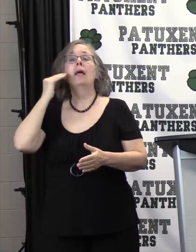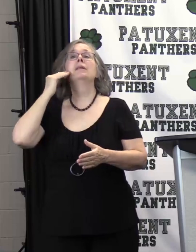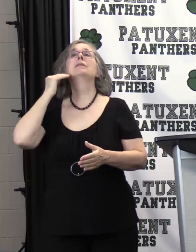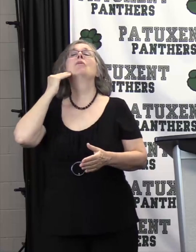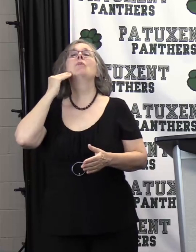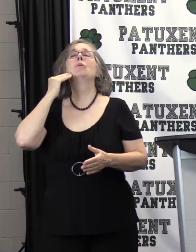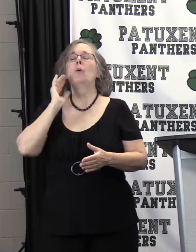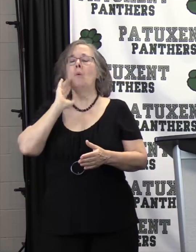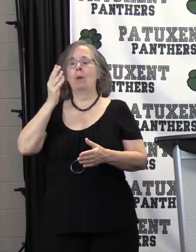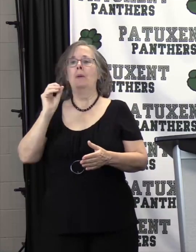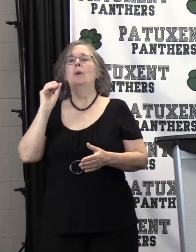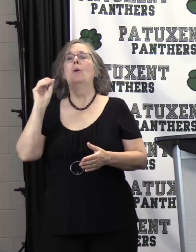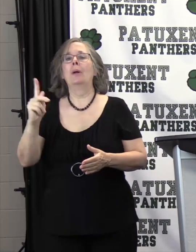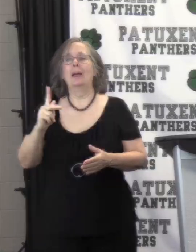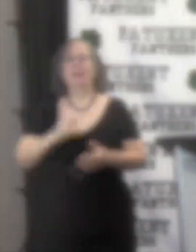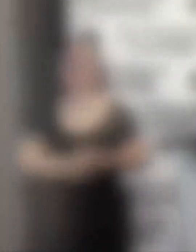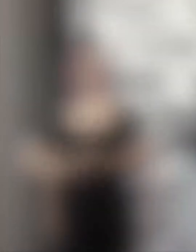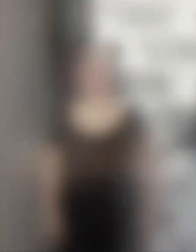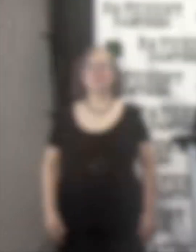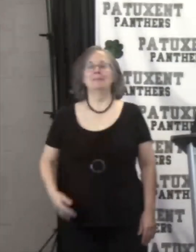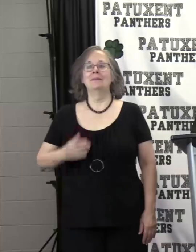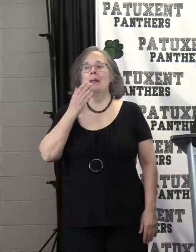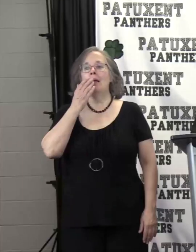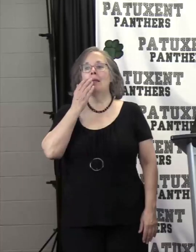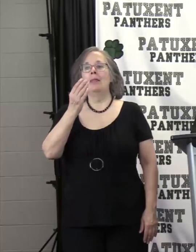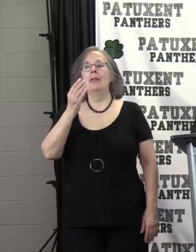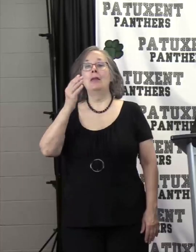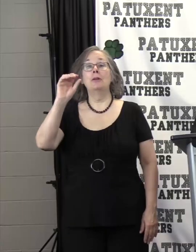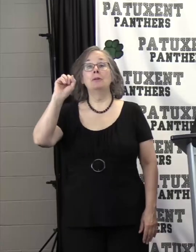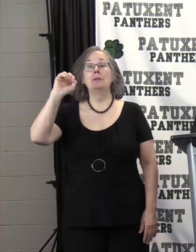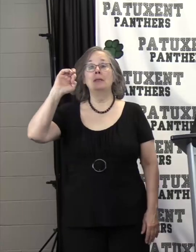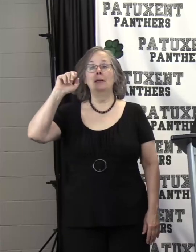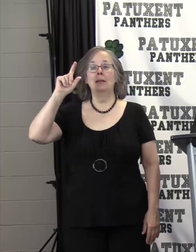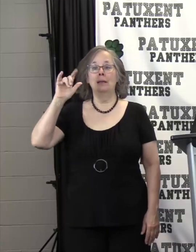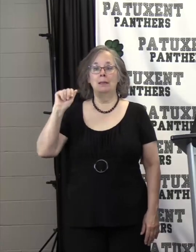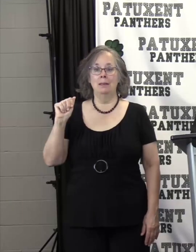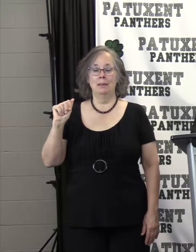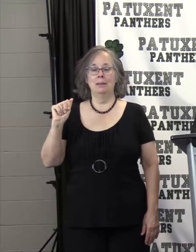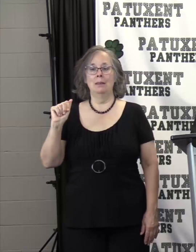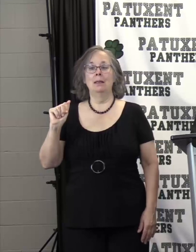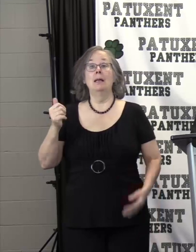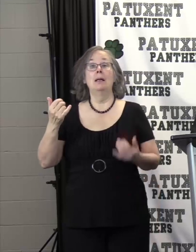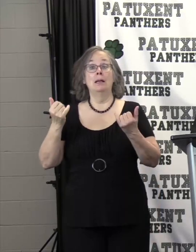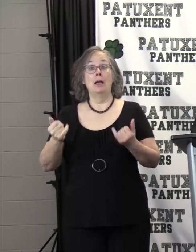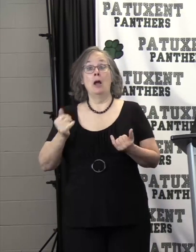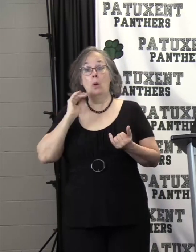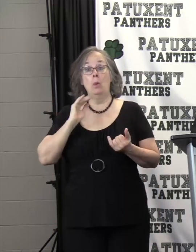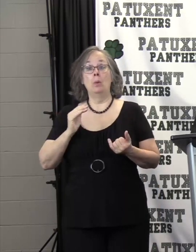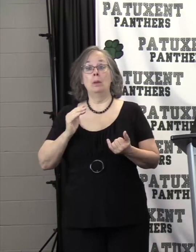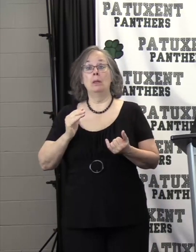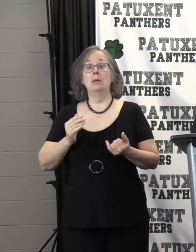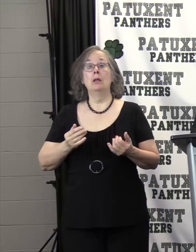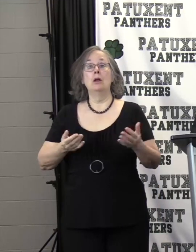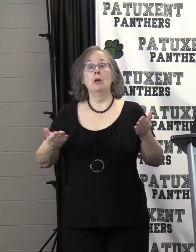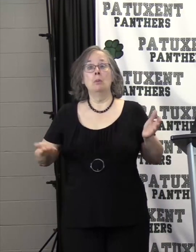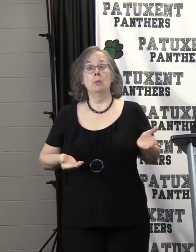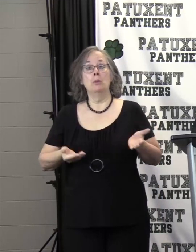It's going to be all right. Thank you. Thank you, Celia. We will now have the presentation of